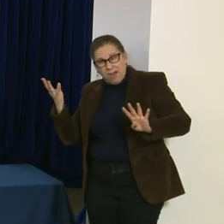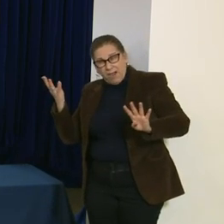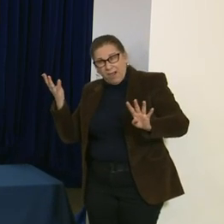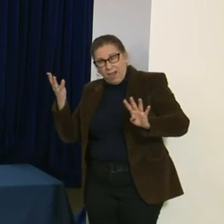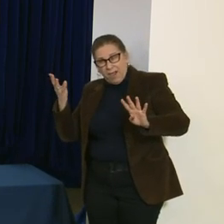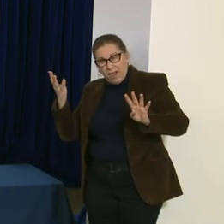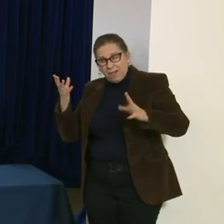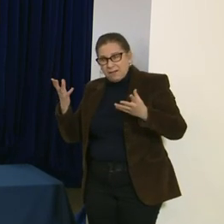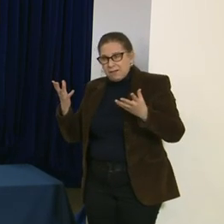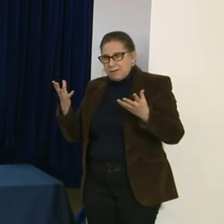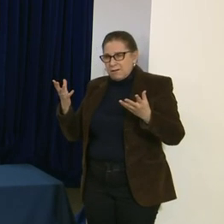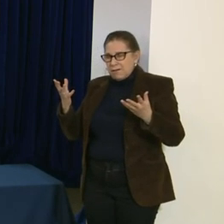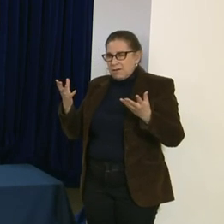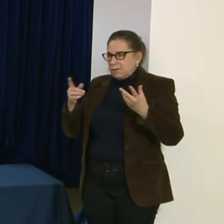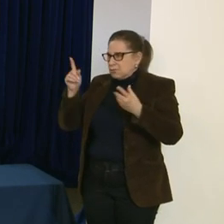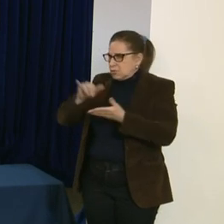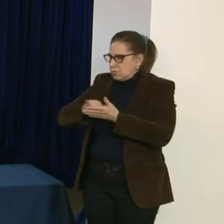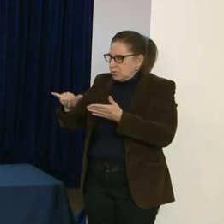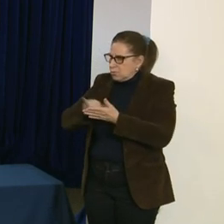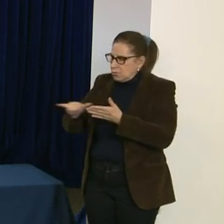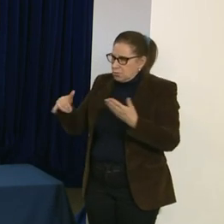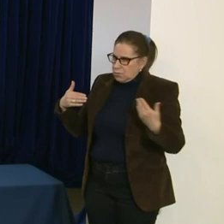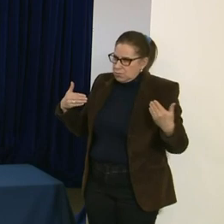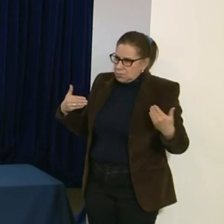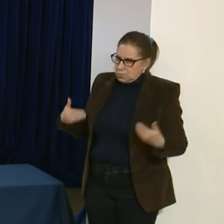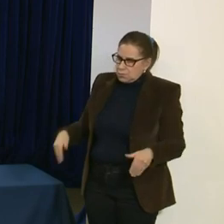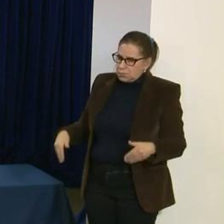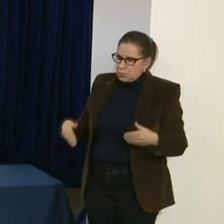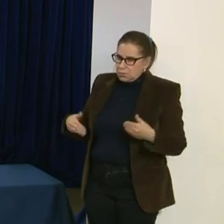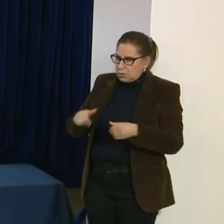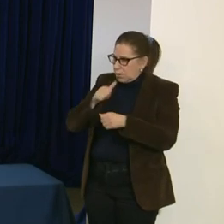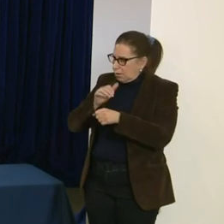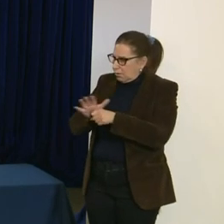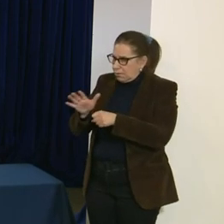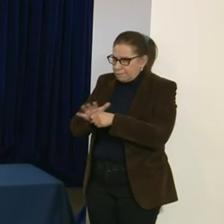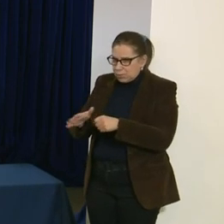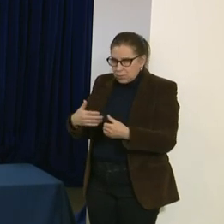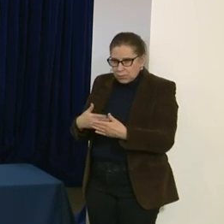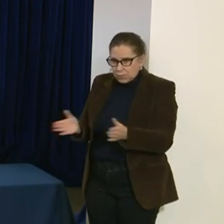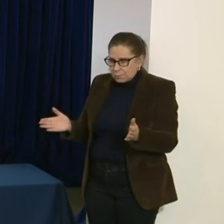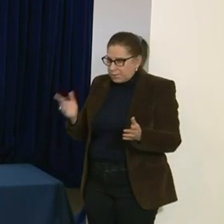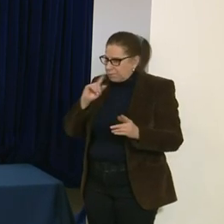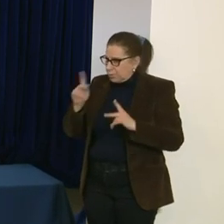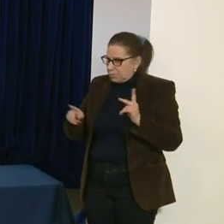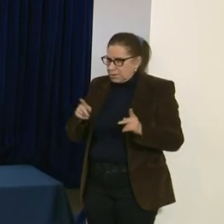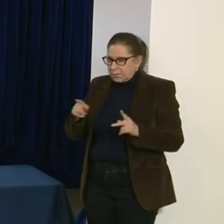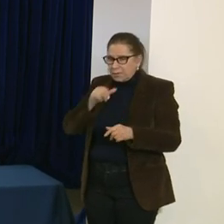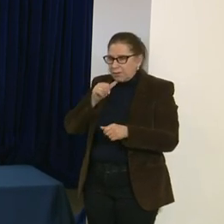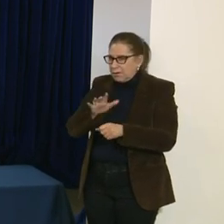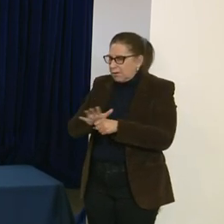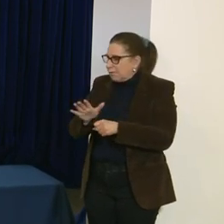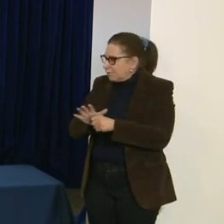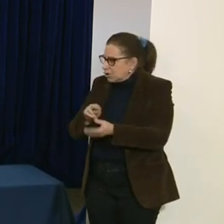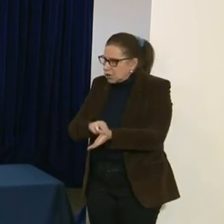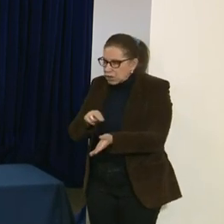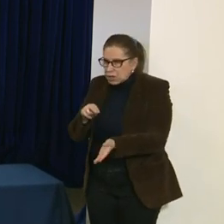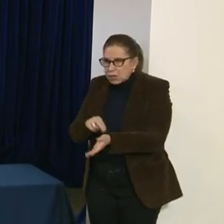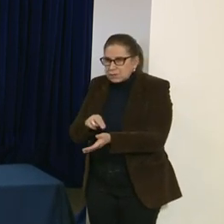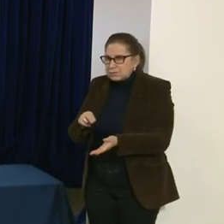in New York, the kind of shortage for capacity, nurses, and supplies that can